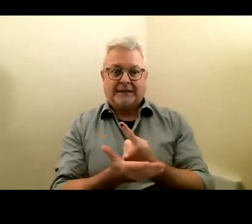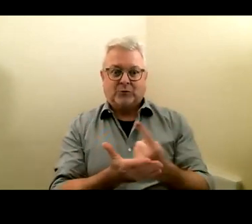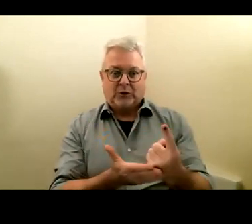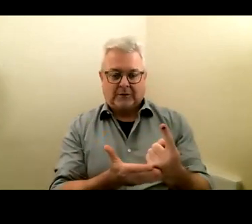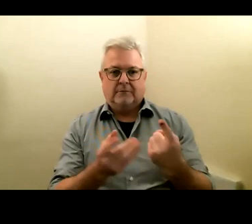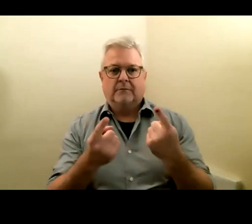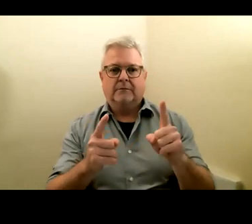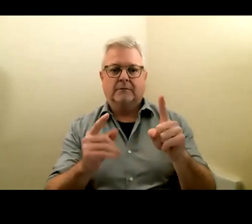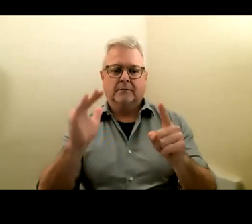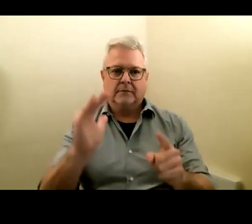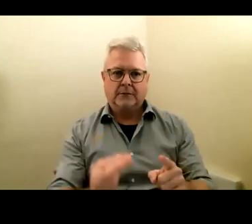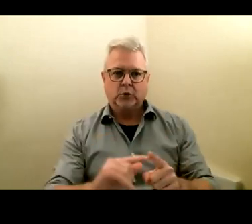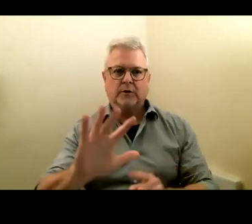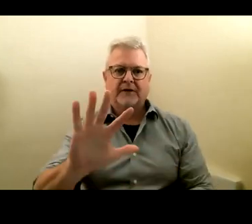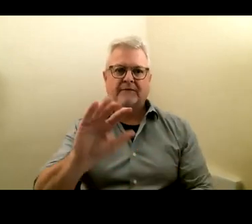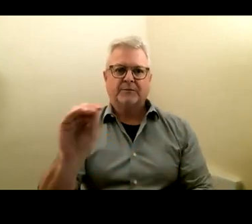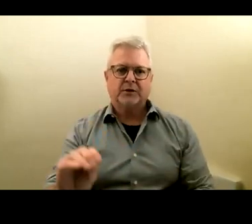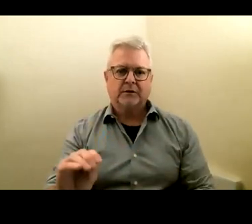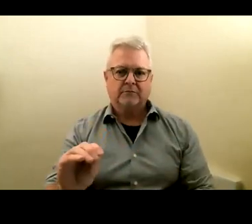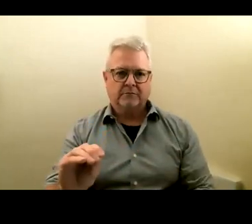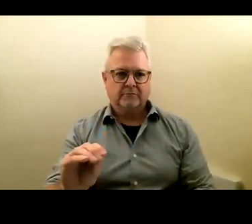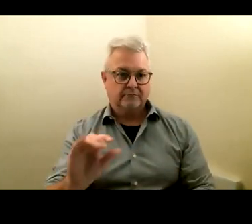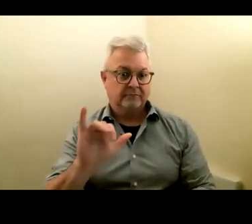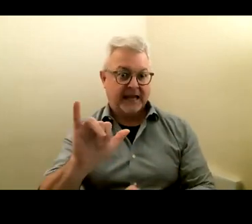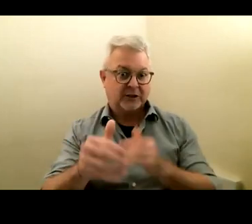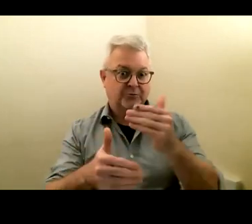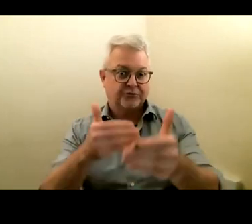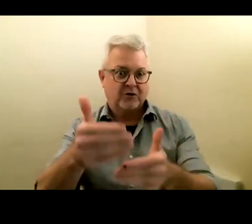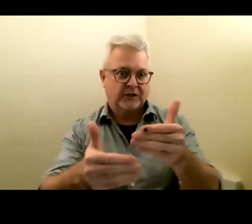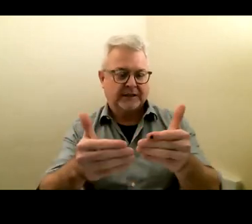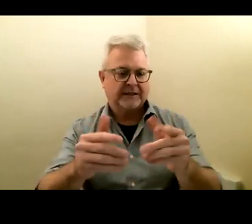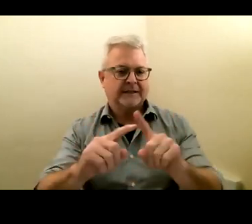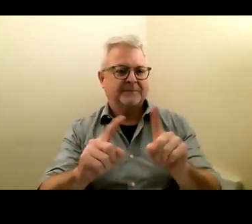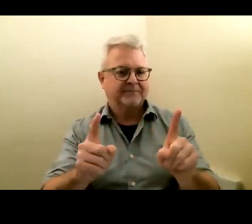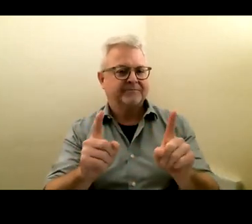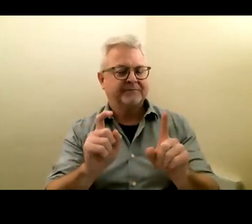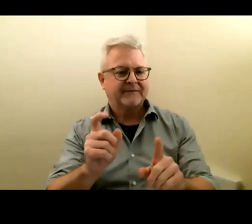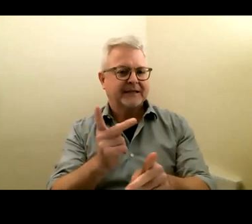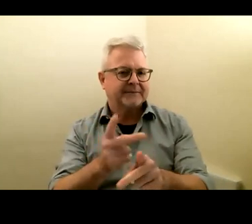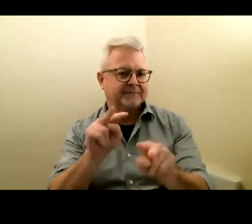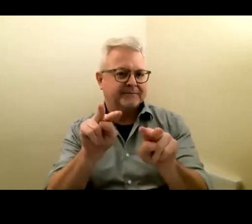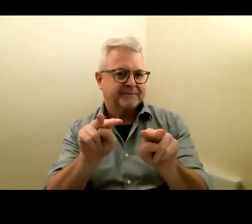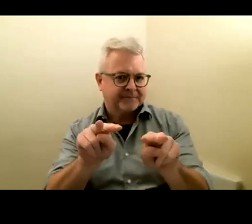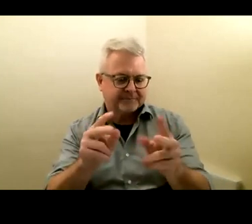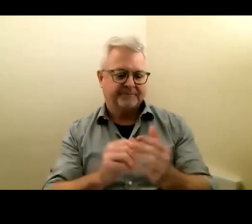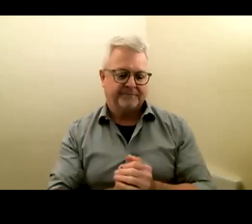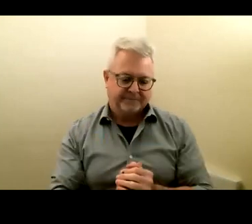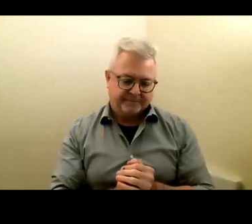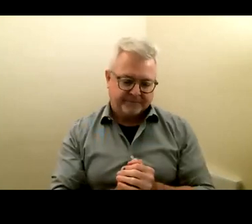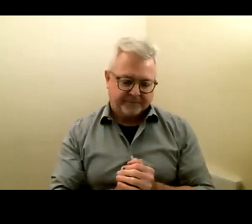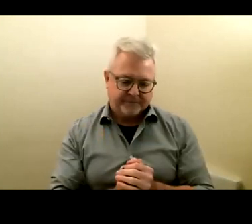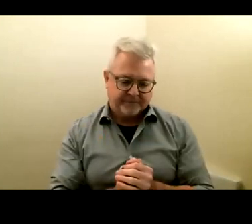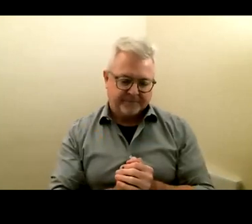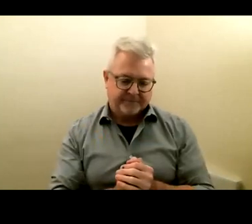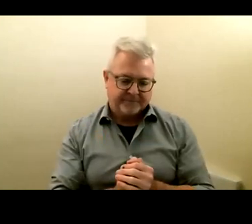to 9%. And this week we finally come down to 5%. So we are seeing progress. However,